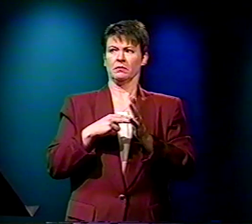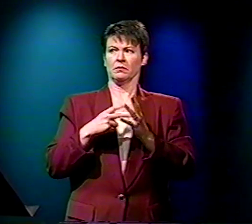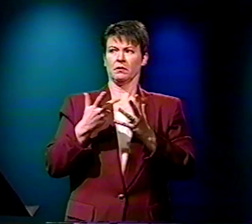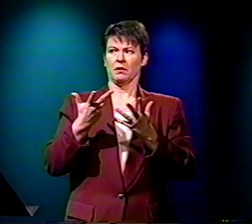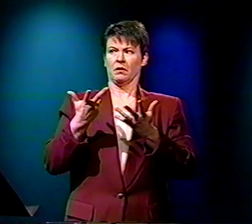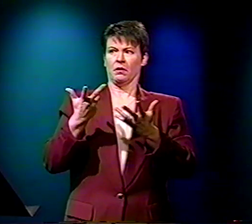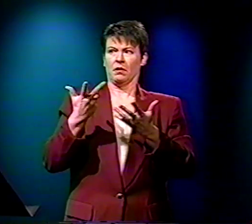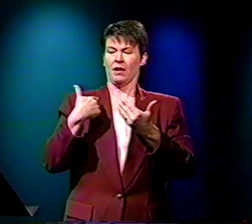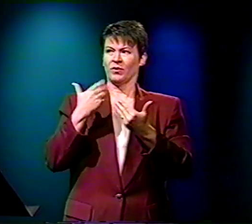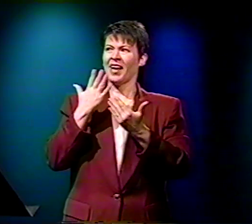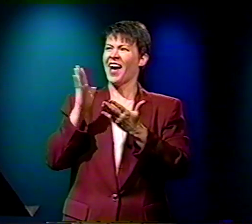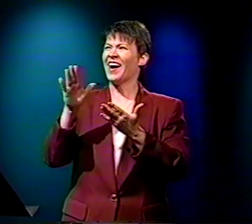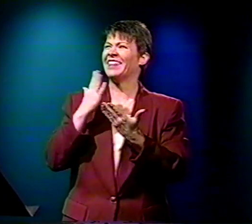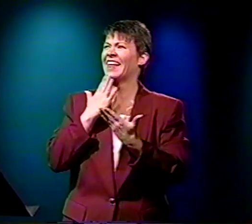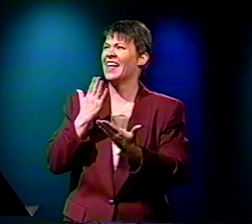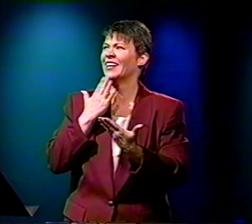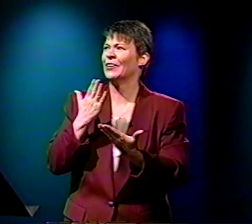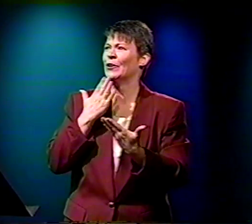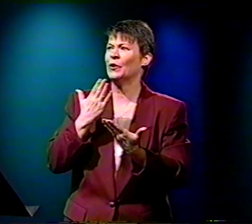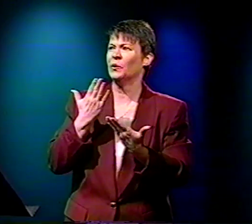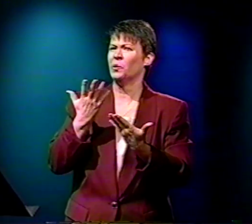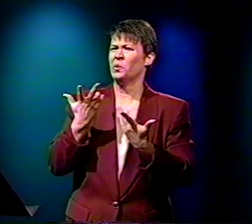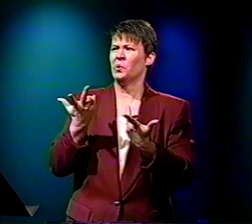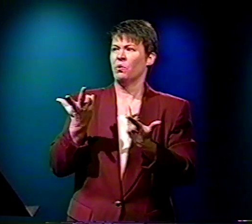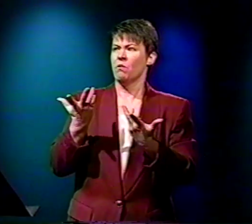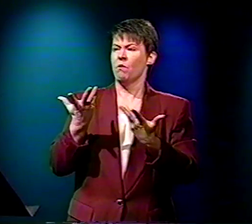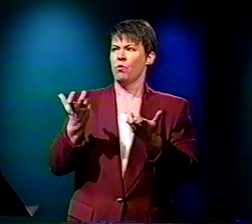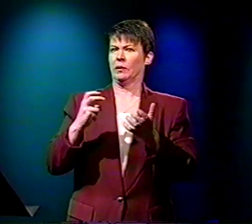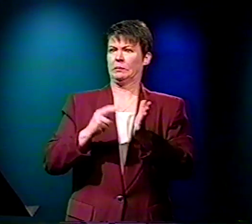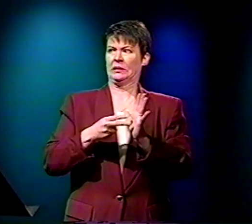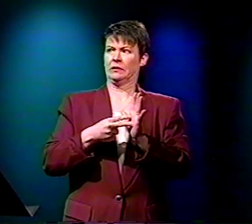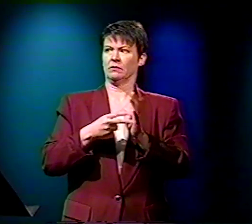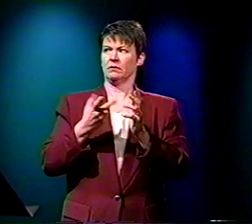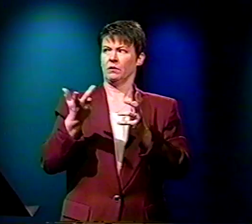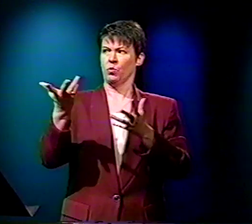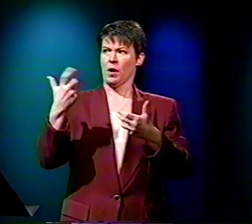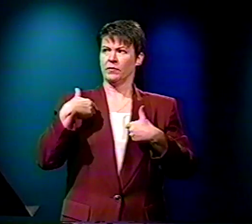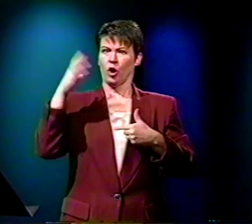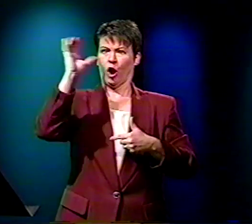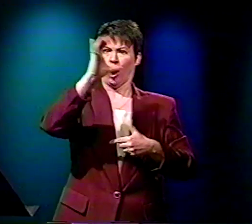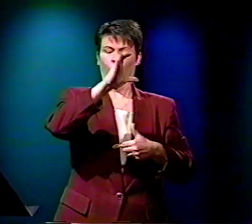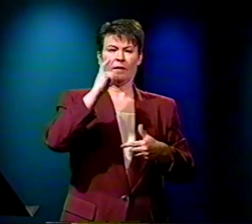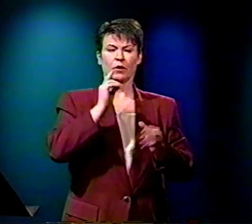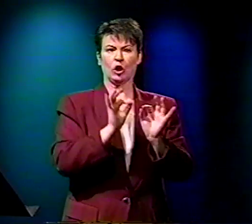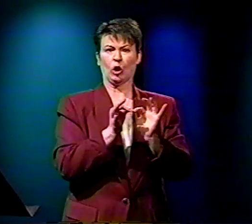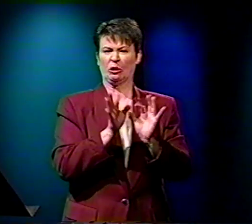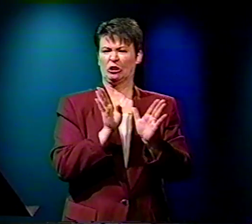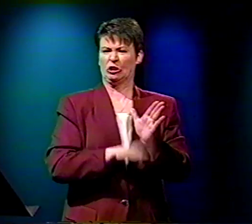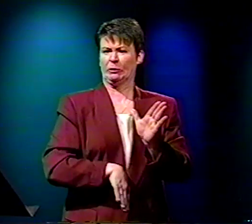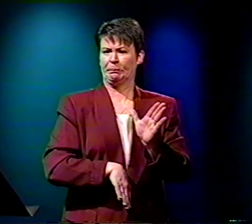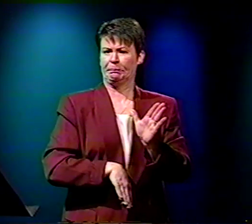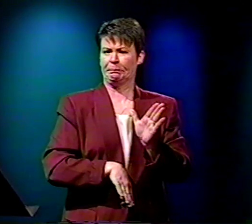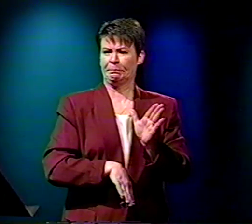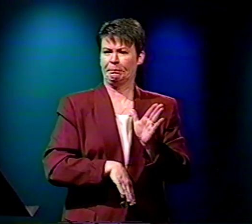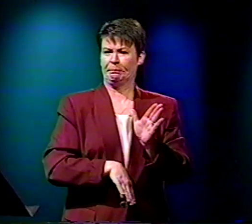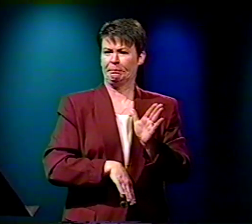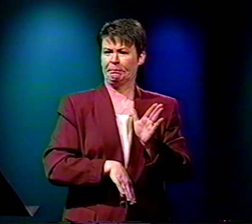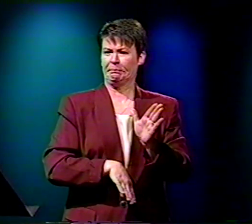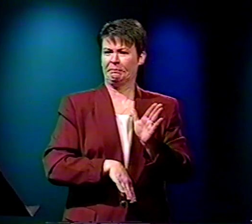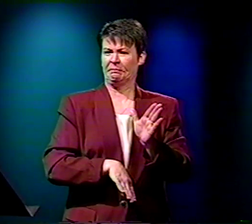that the employer has shown me that bill? I mean, should I say, "Gee, thanks"? Does that mean that you want me to look for interpreters that are